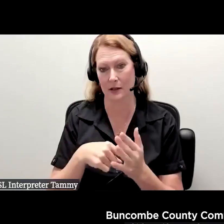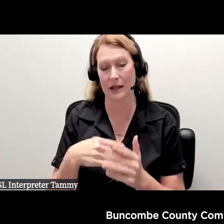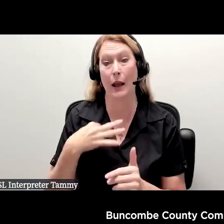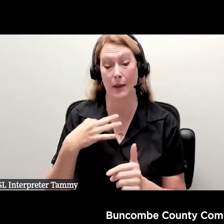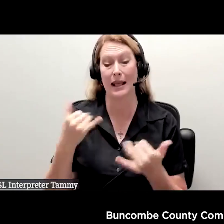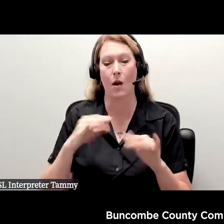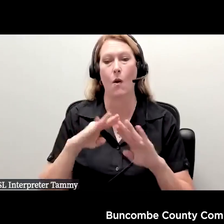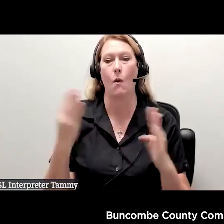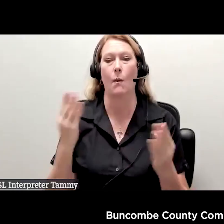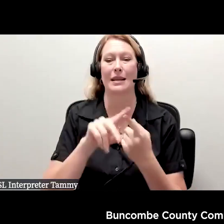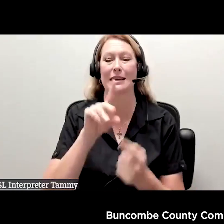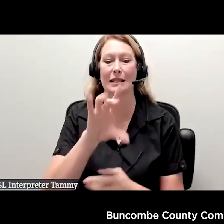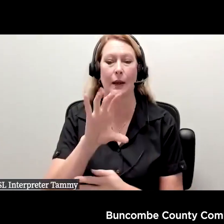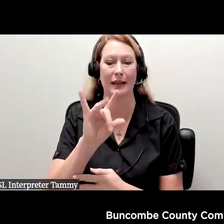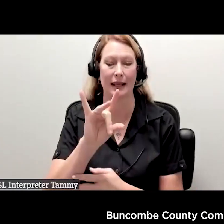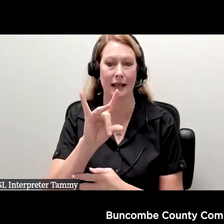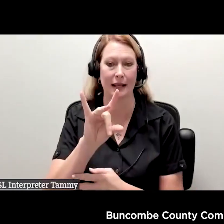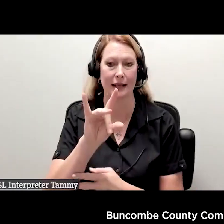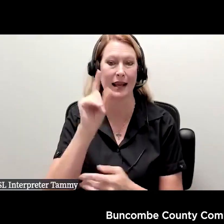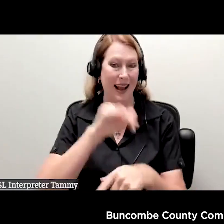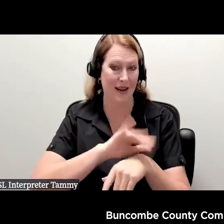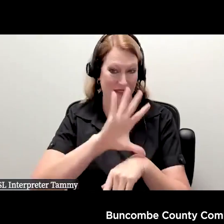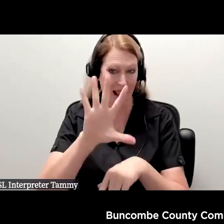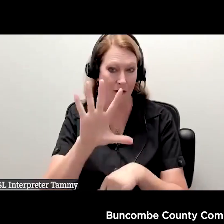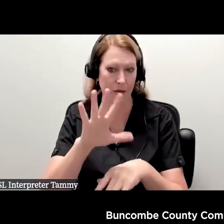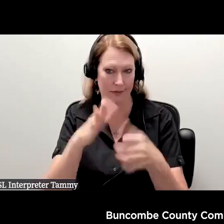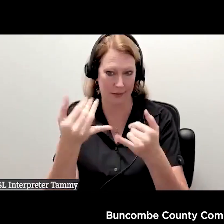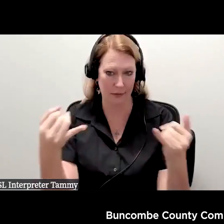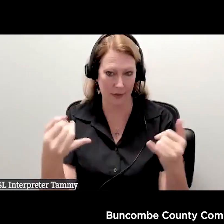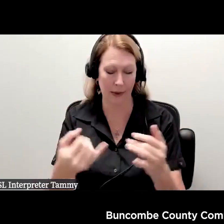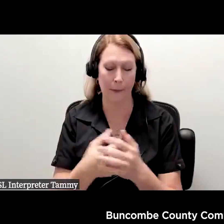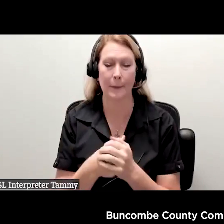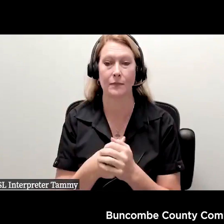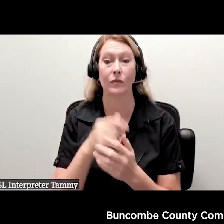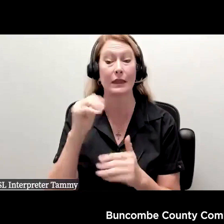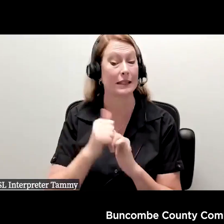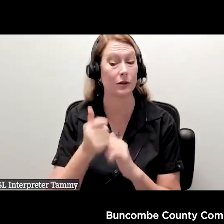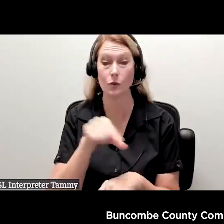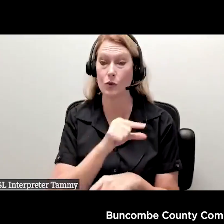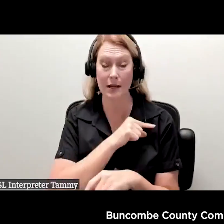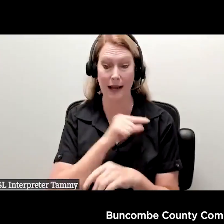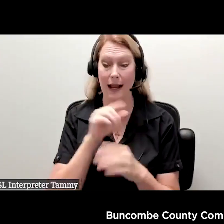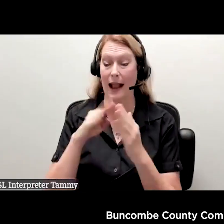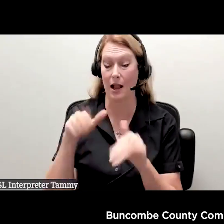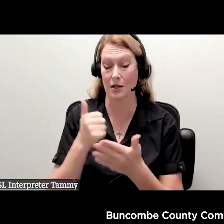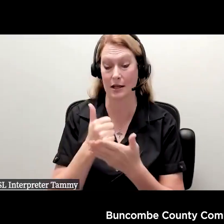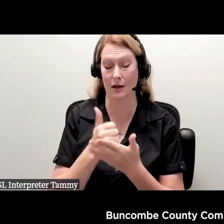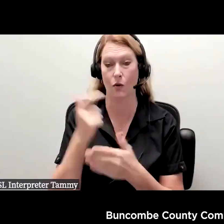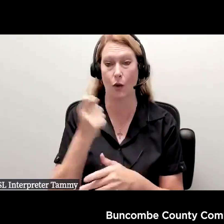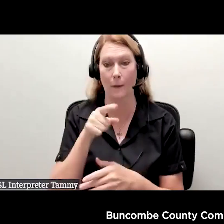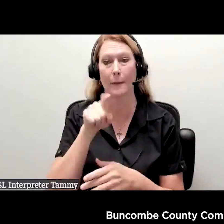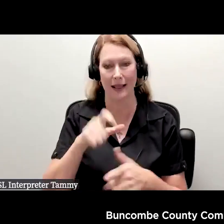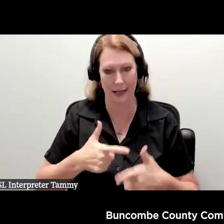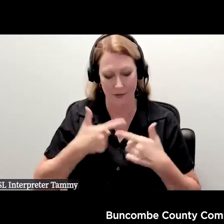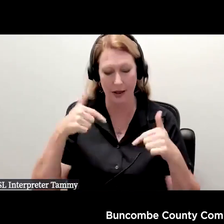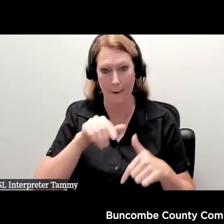open until December 18th at 5 p.m. To be eligible for this grant, housing assistance grant, you must have lived in Buncombe